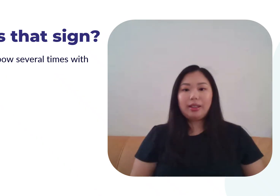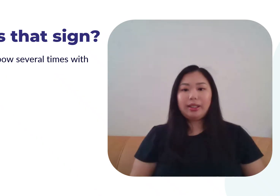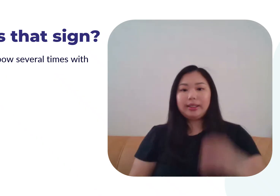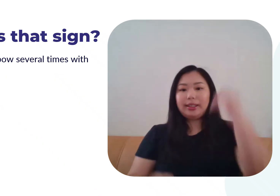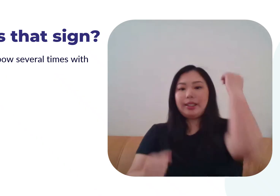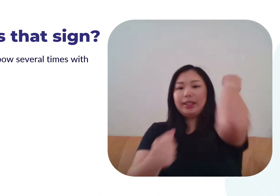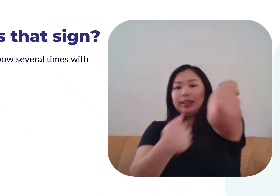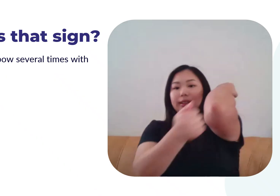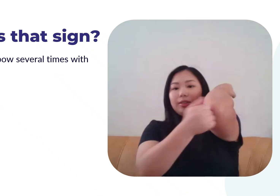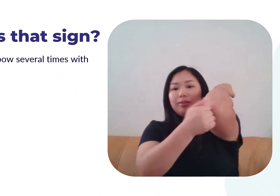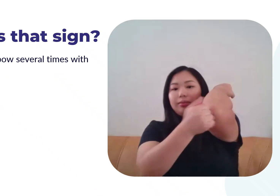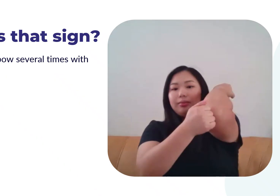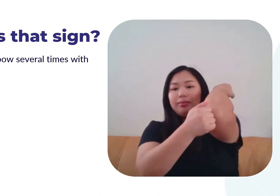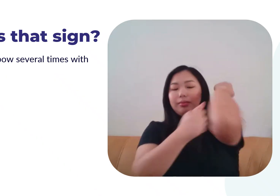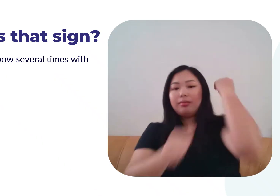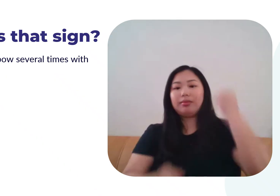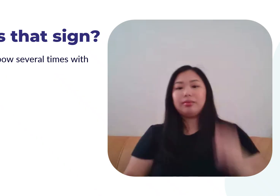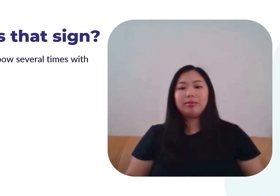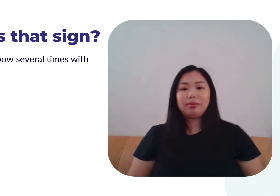The next sign is